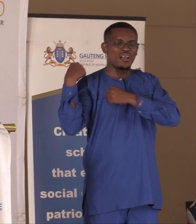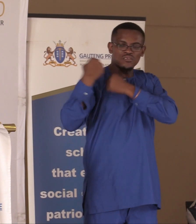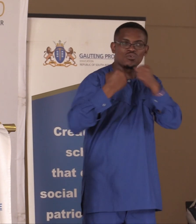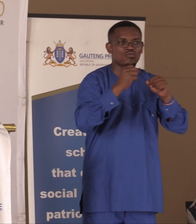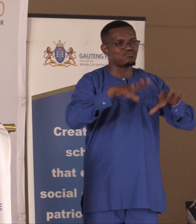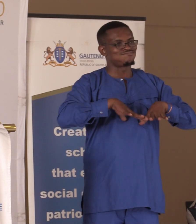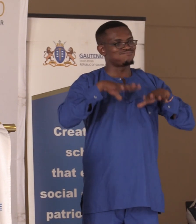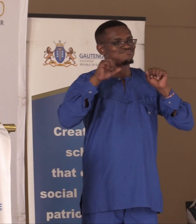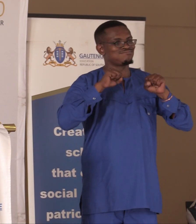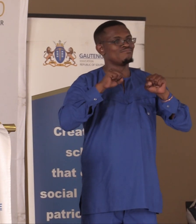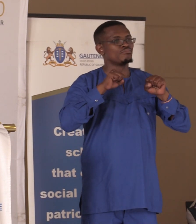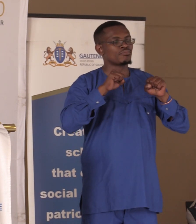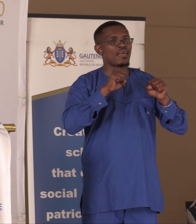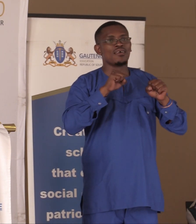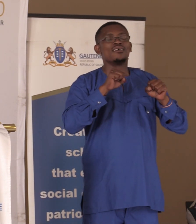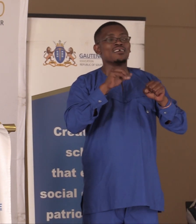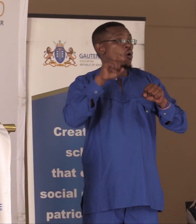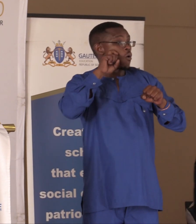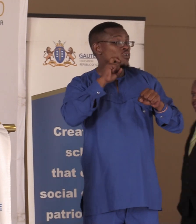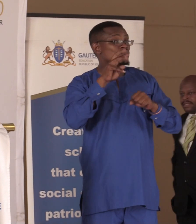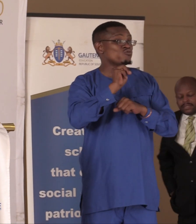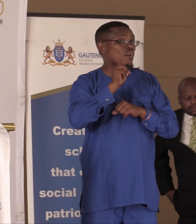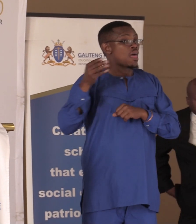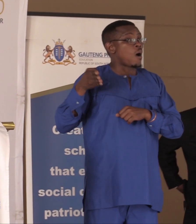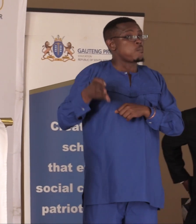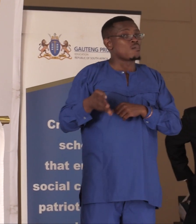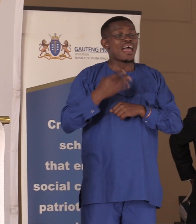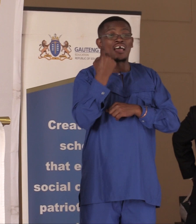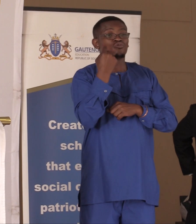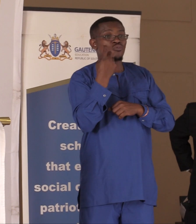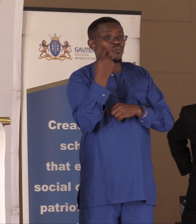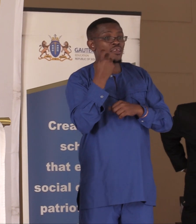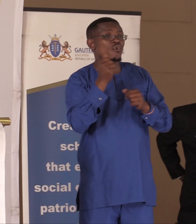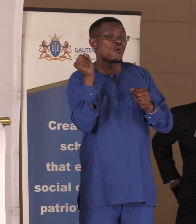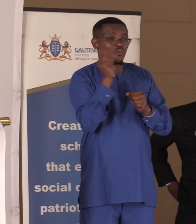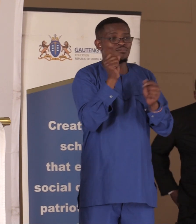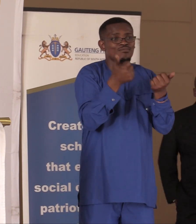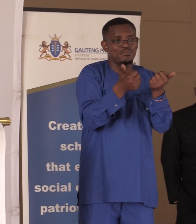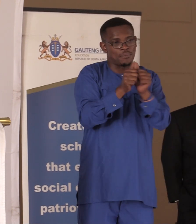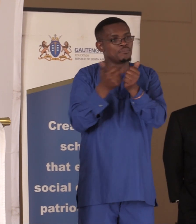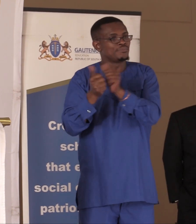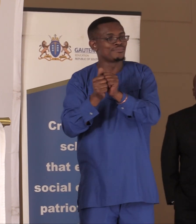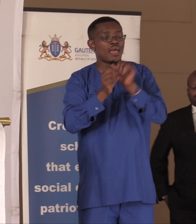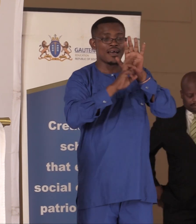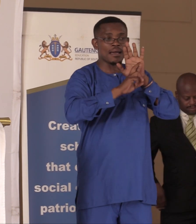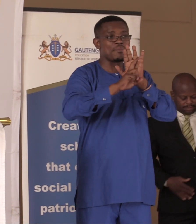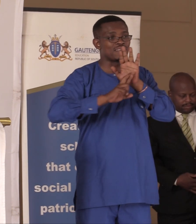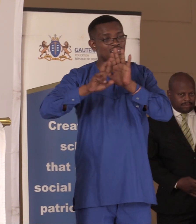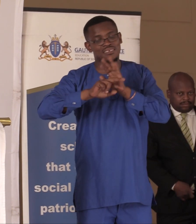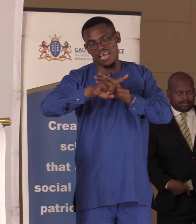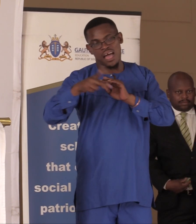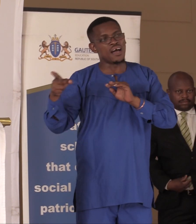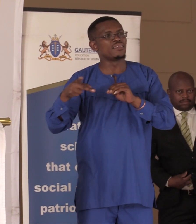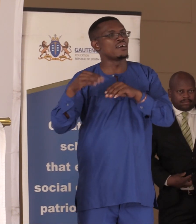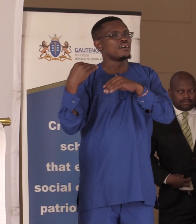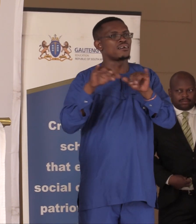survive. Therefore, Old Mutual is here today as one of the partners, probably representing all the other partners, to come